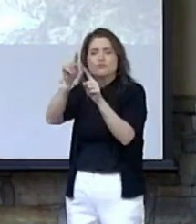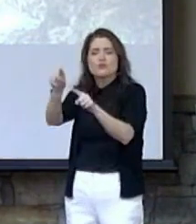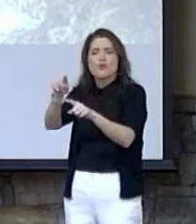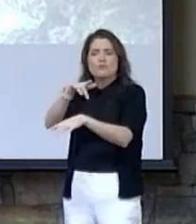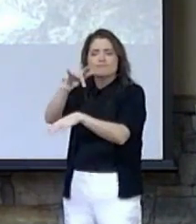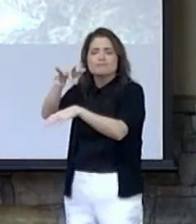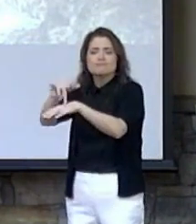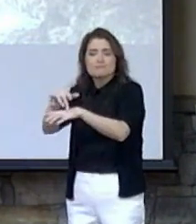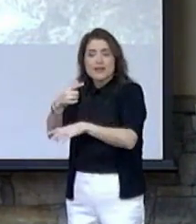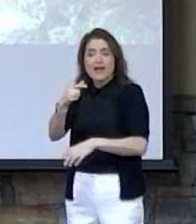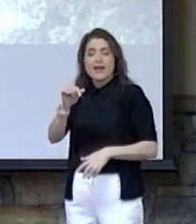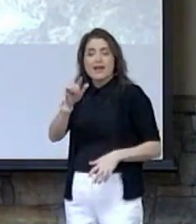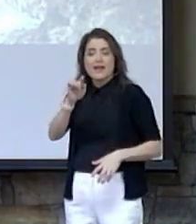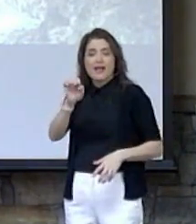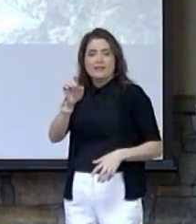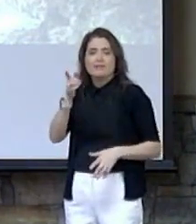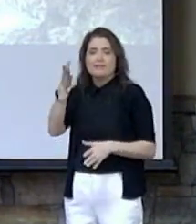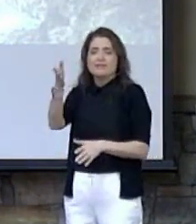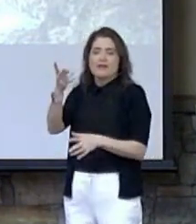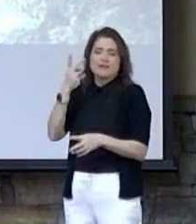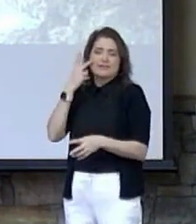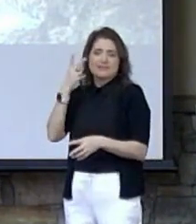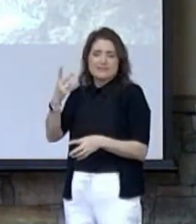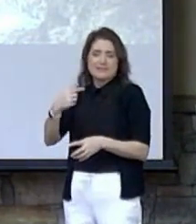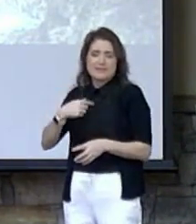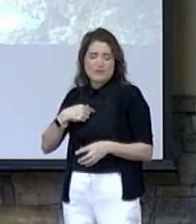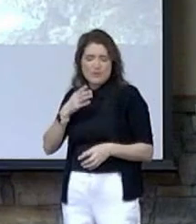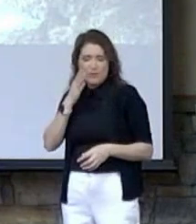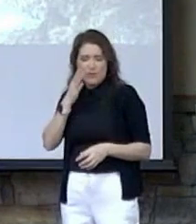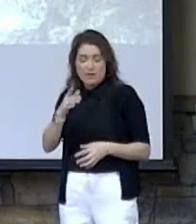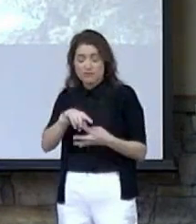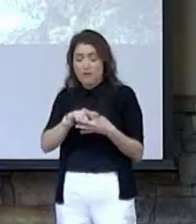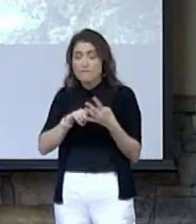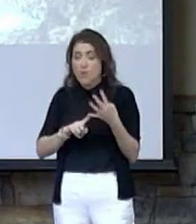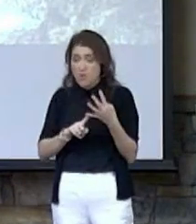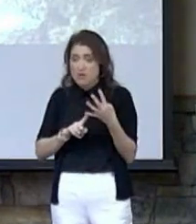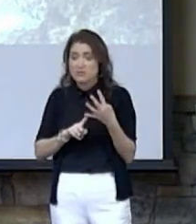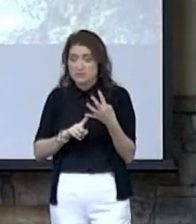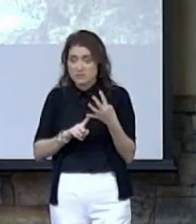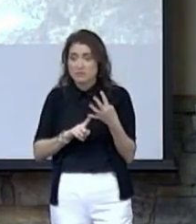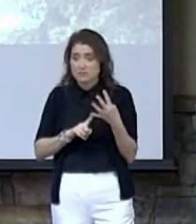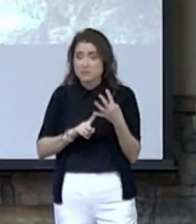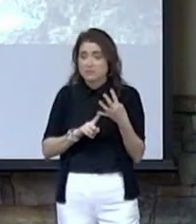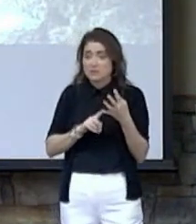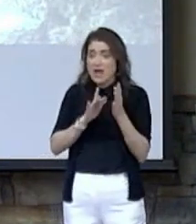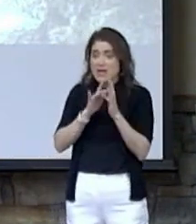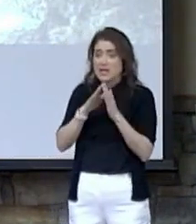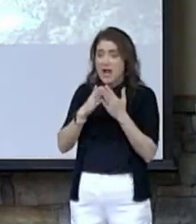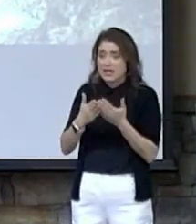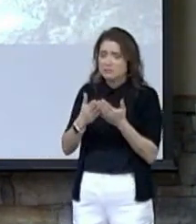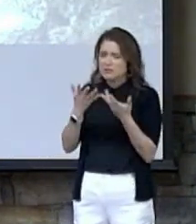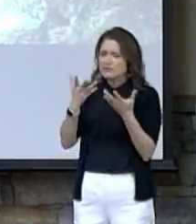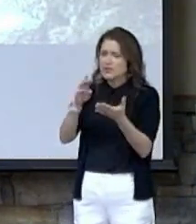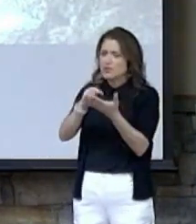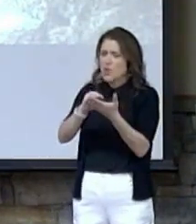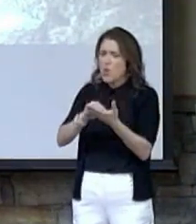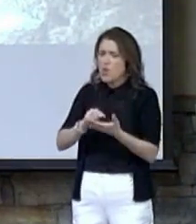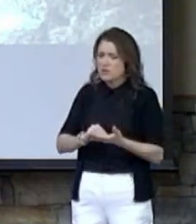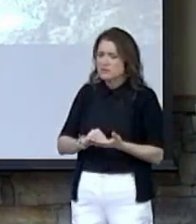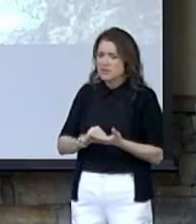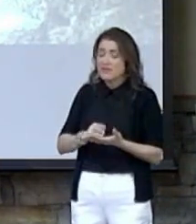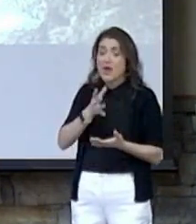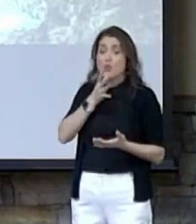me.'" All four gospel accounts record the fact that women were the